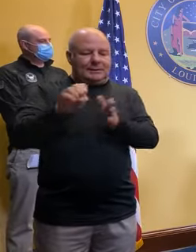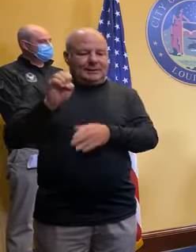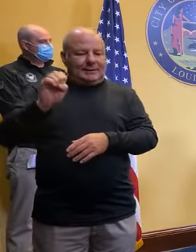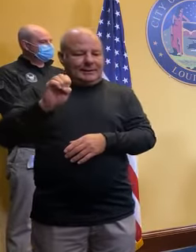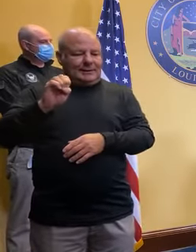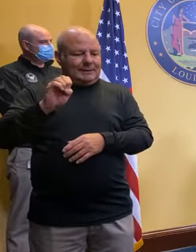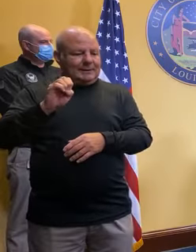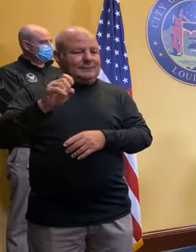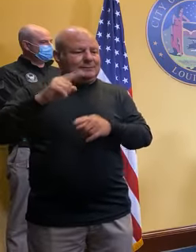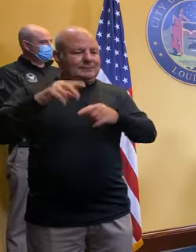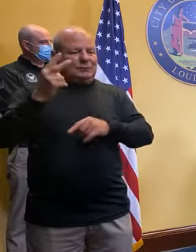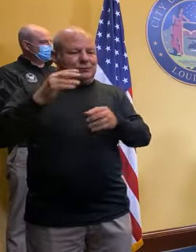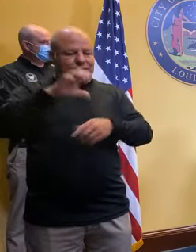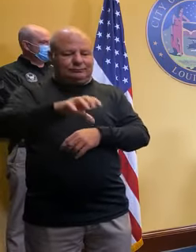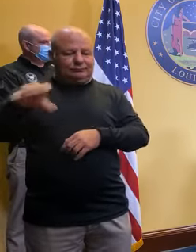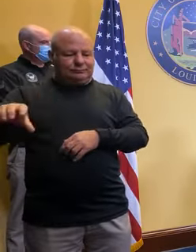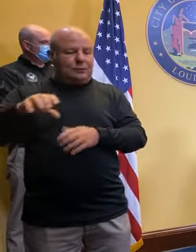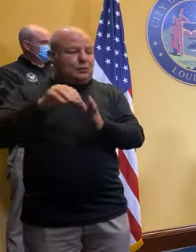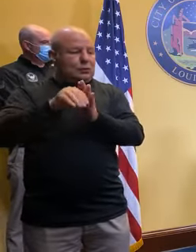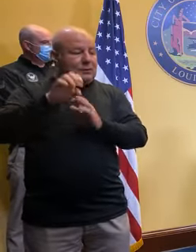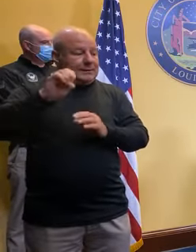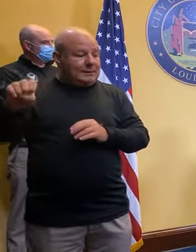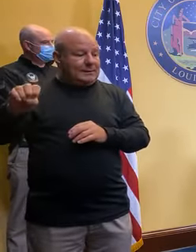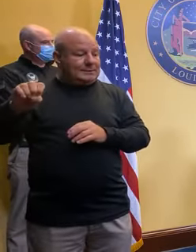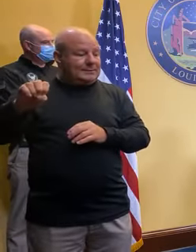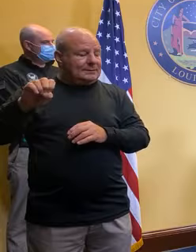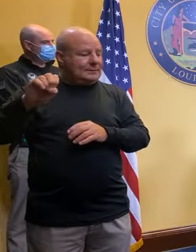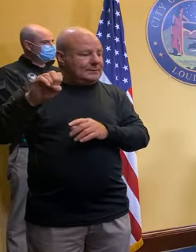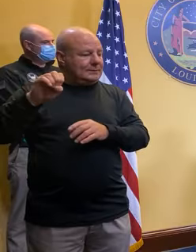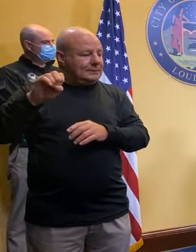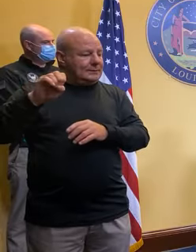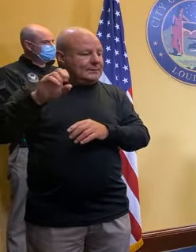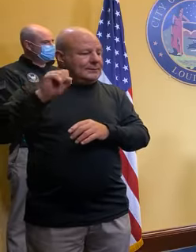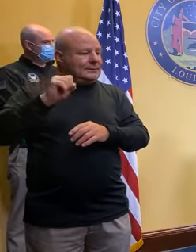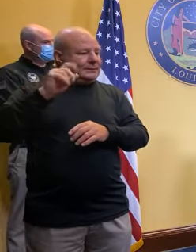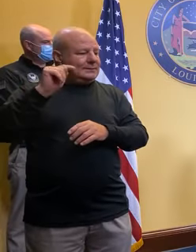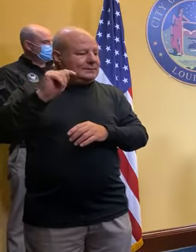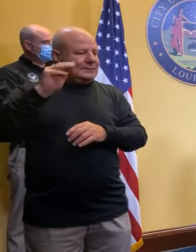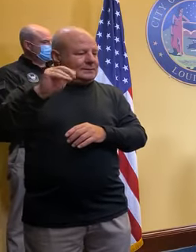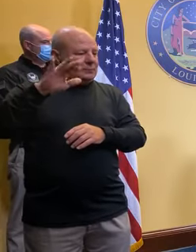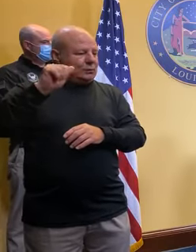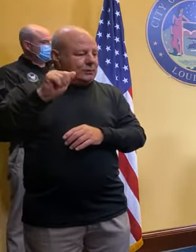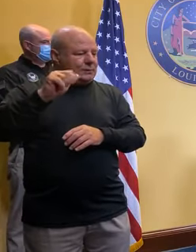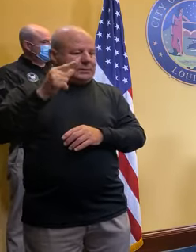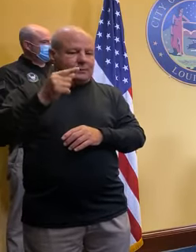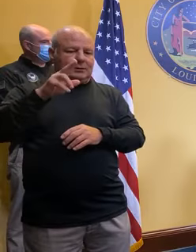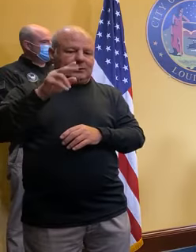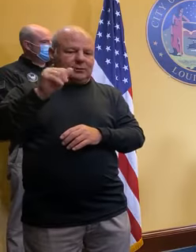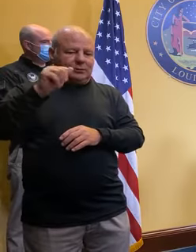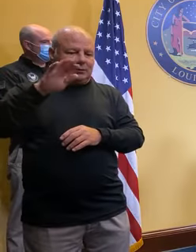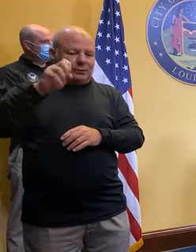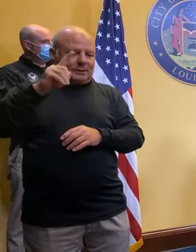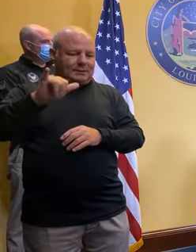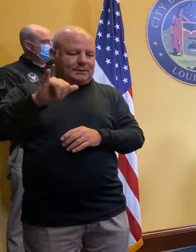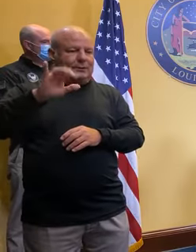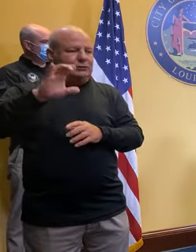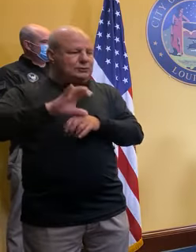going back again with 2 locations, New Orleans East at St. Maria Goretti Church, and